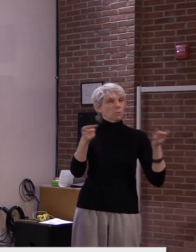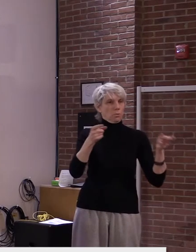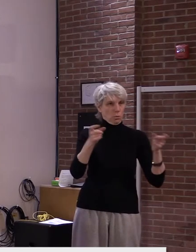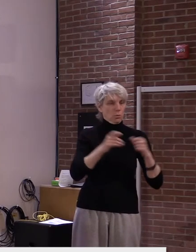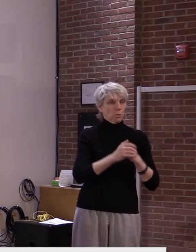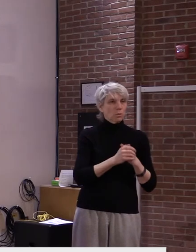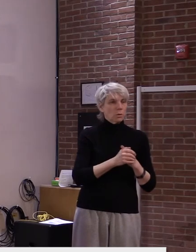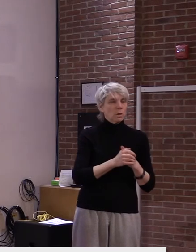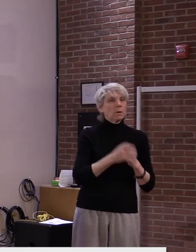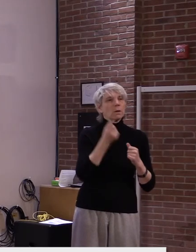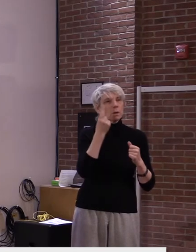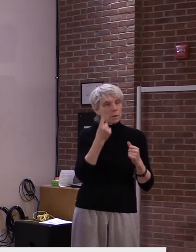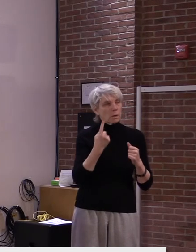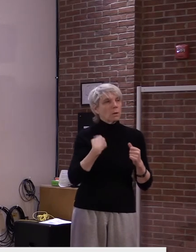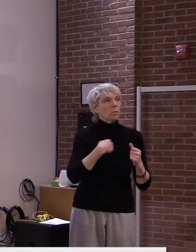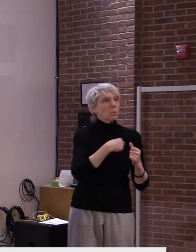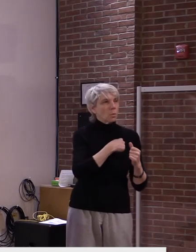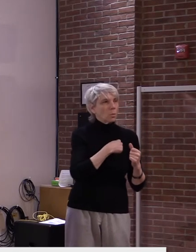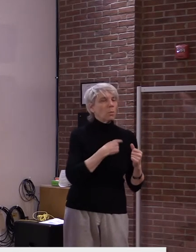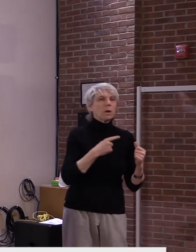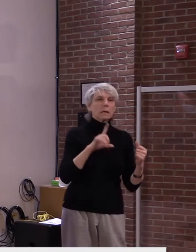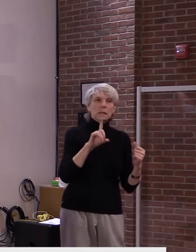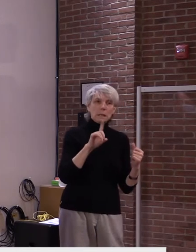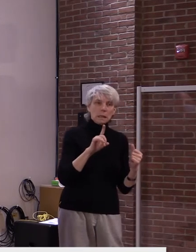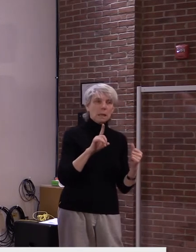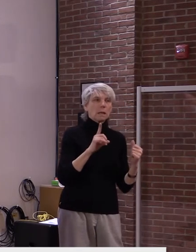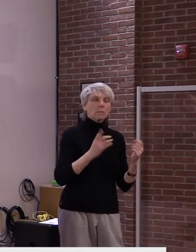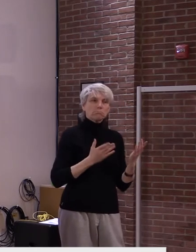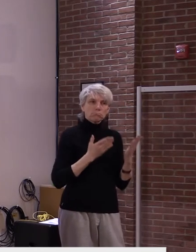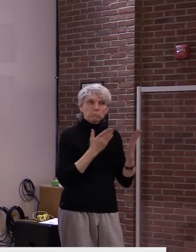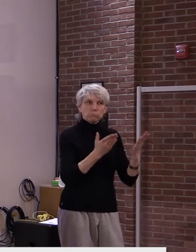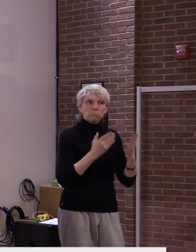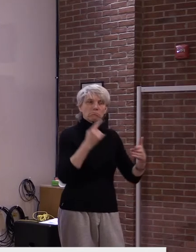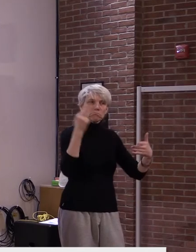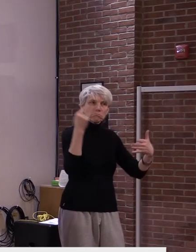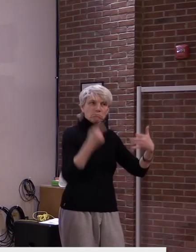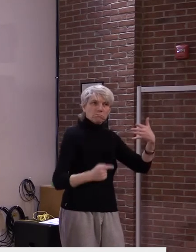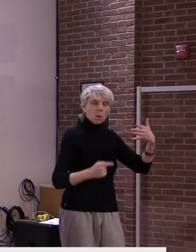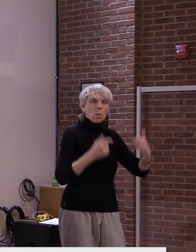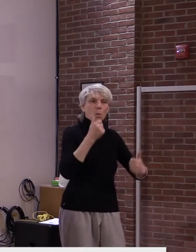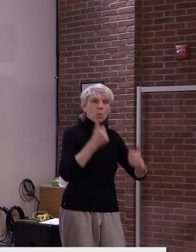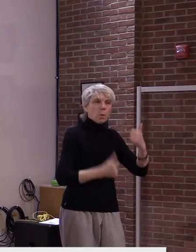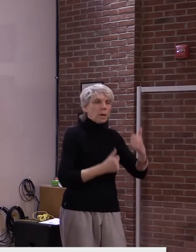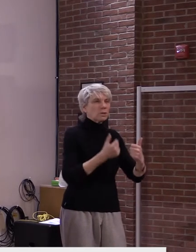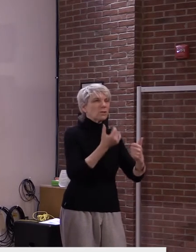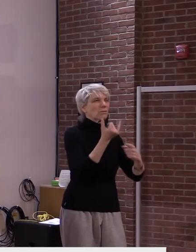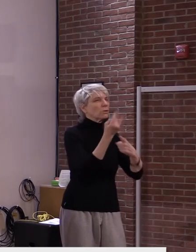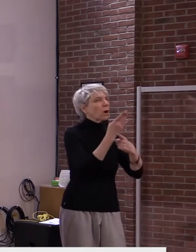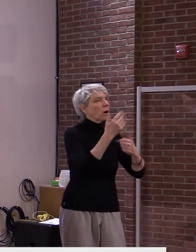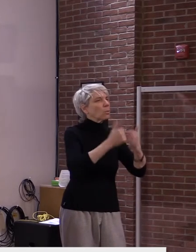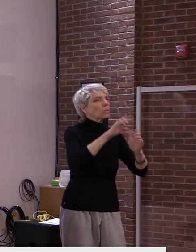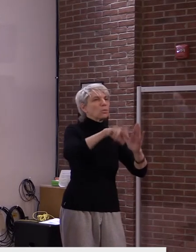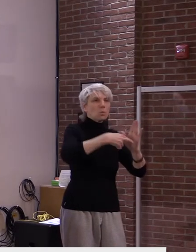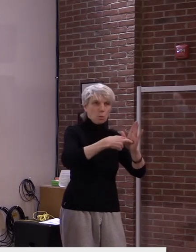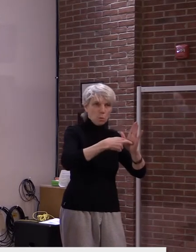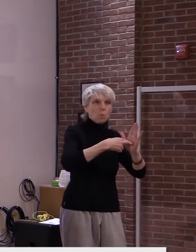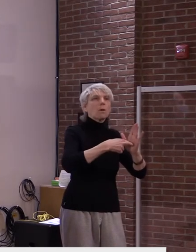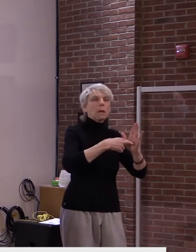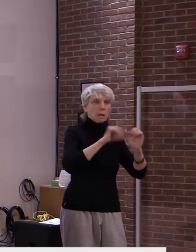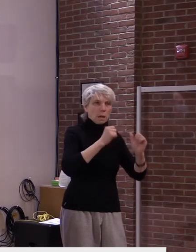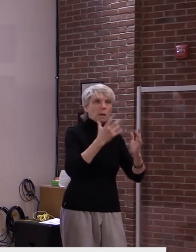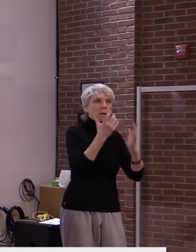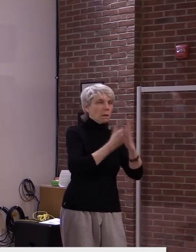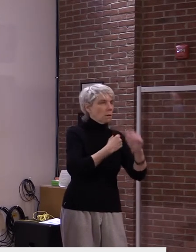was available. We issued various lists in terms of who were eligible, various